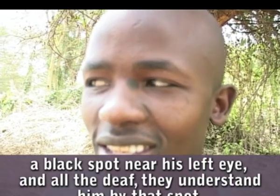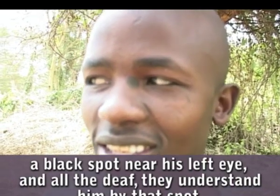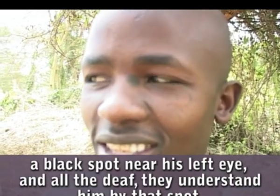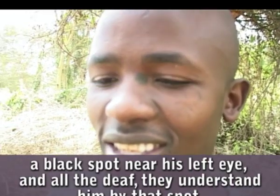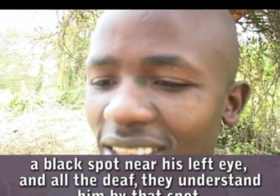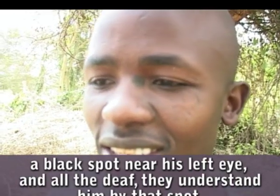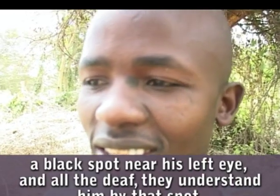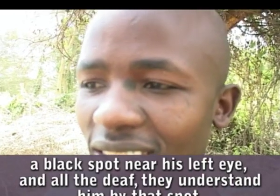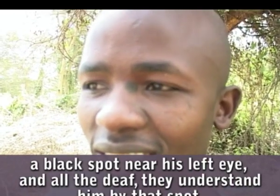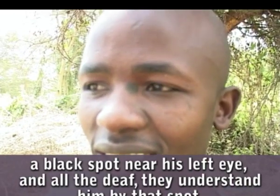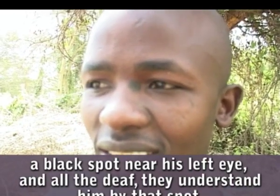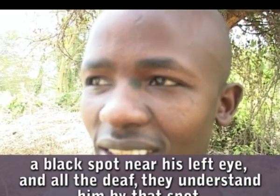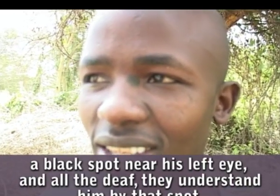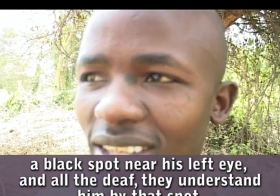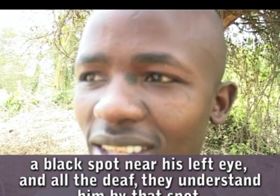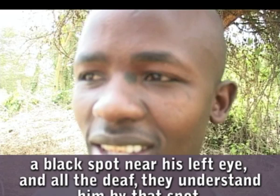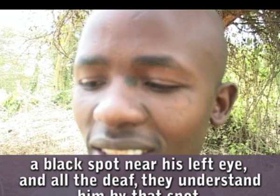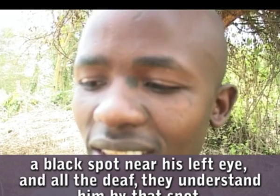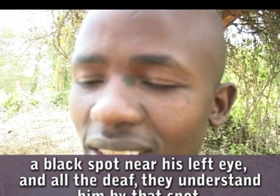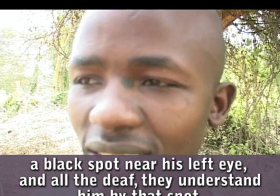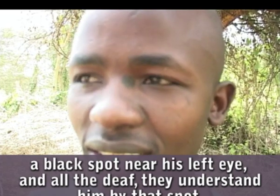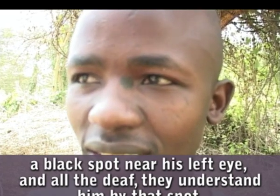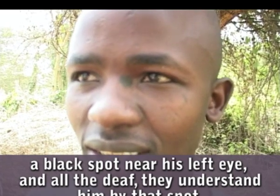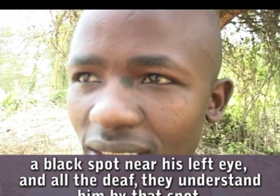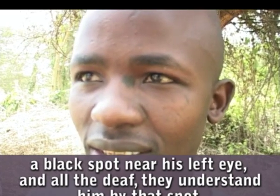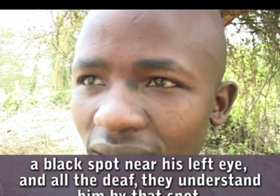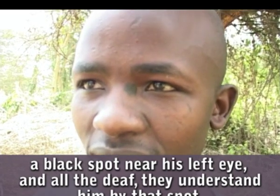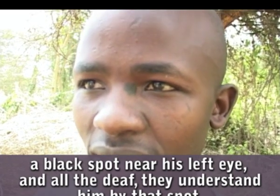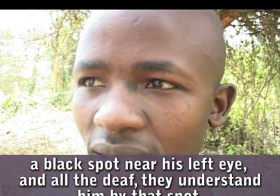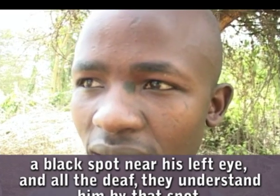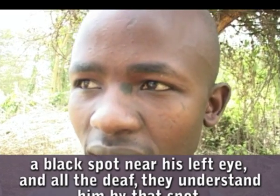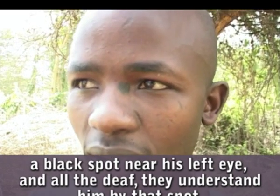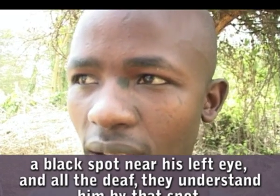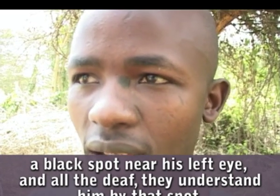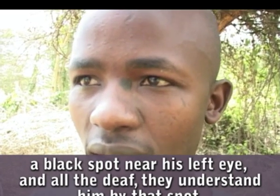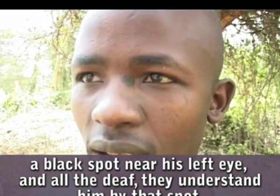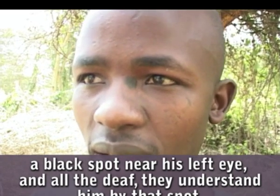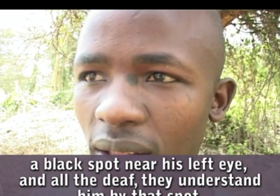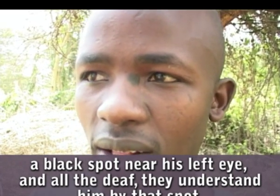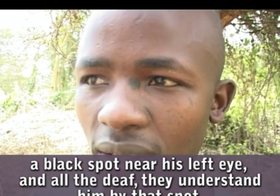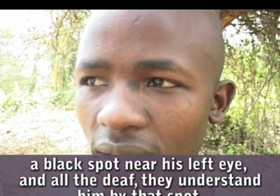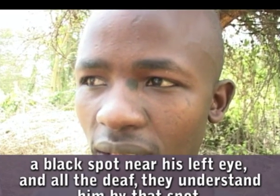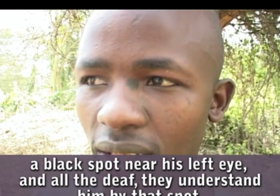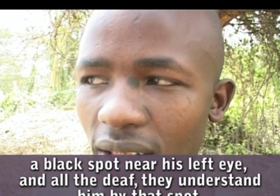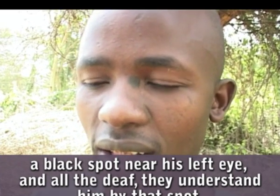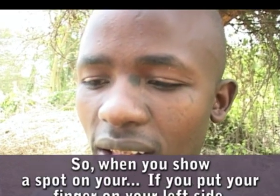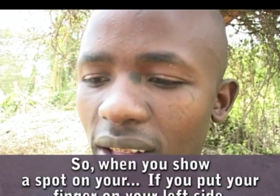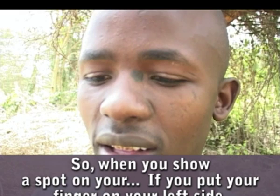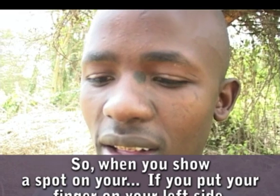a black spot near his left eye, and all the deaf, they understand him by that spot. So when